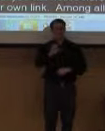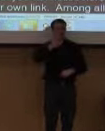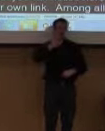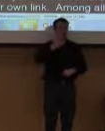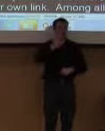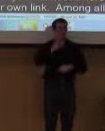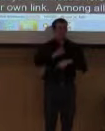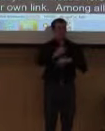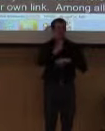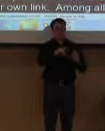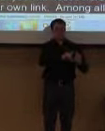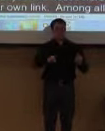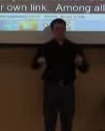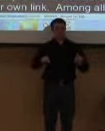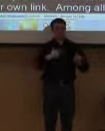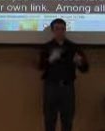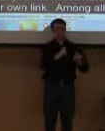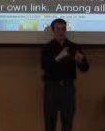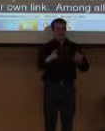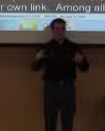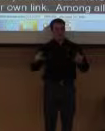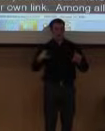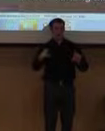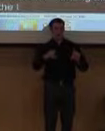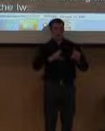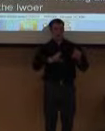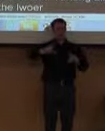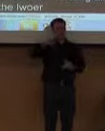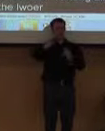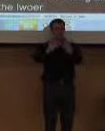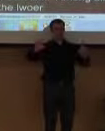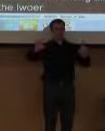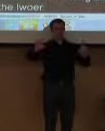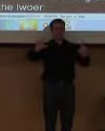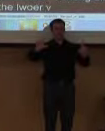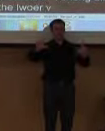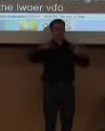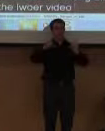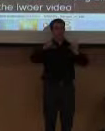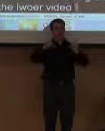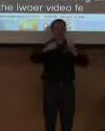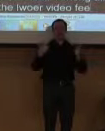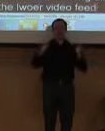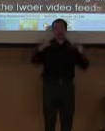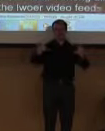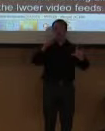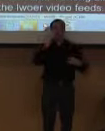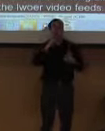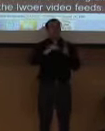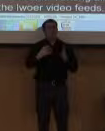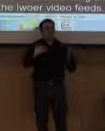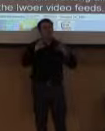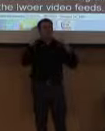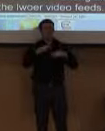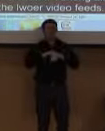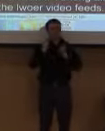on one of those lower video feeds to give the expanded main video feed. So for example, if a student really wanted to focus